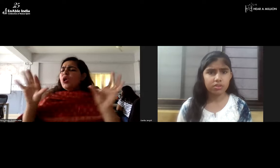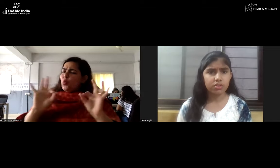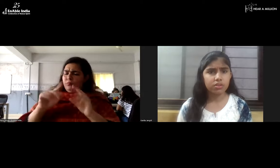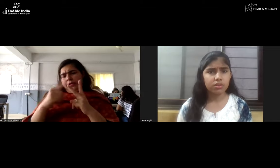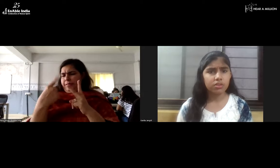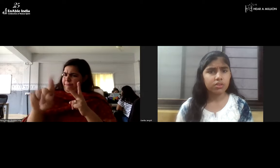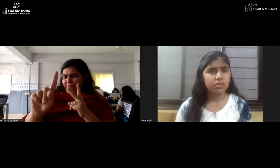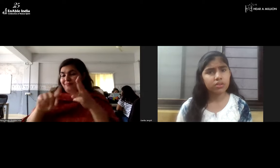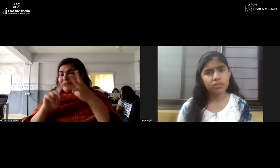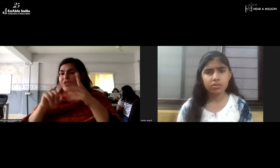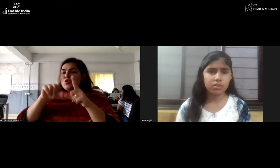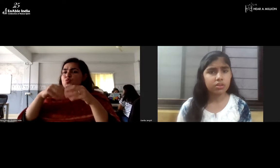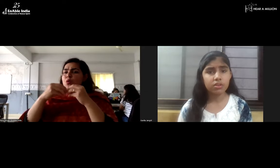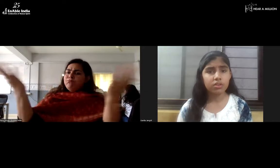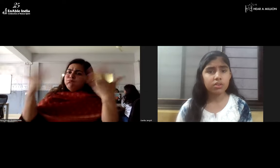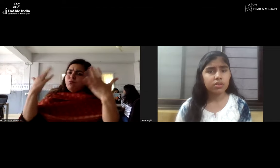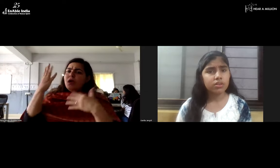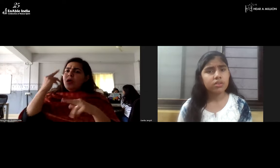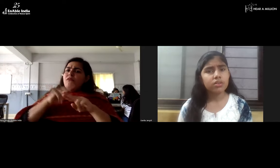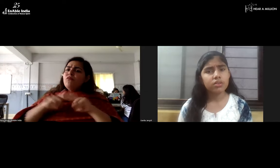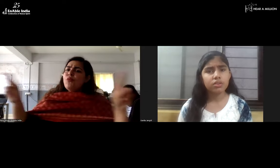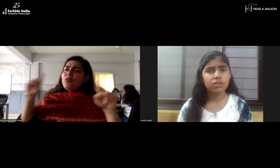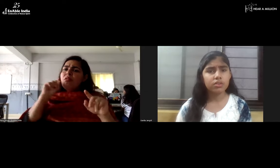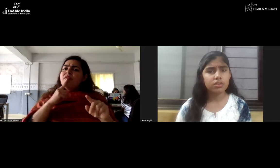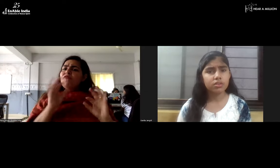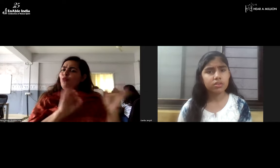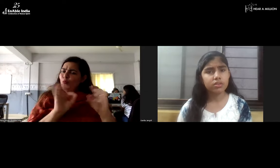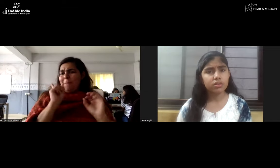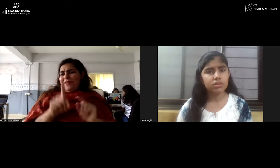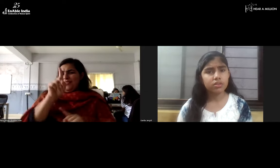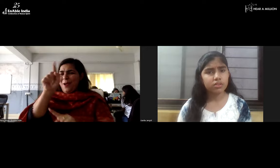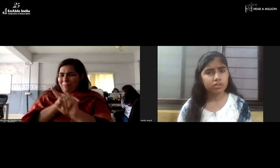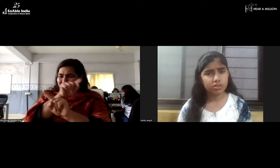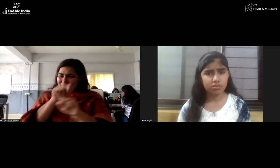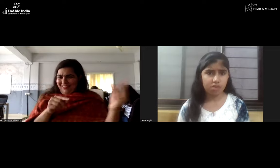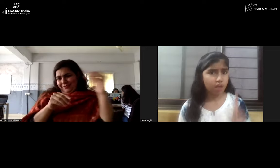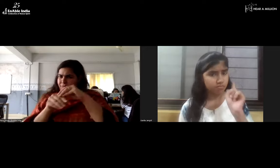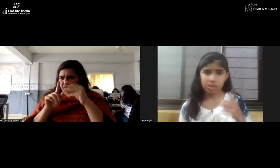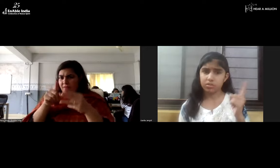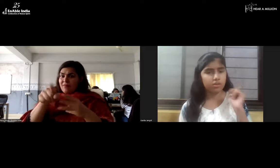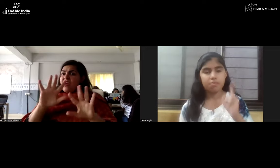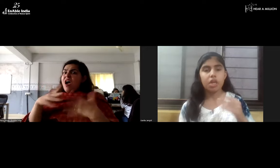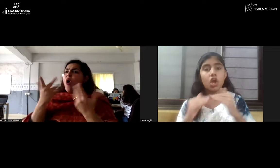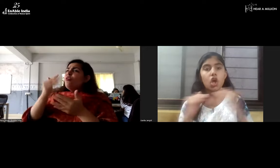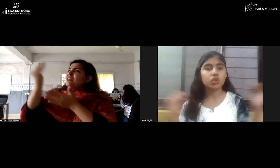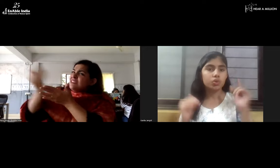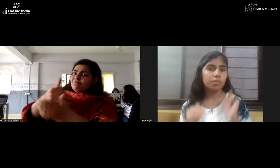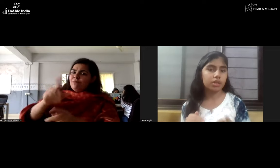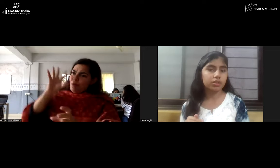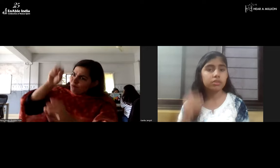Last but not least, Riya. My name is Riya. That's my sign name. I'm from